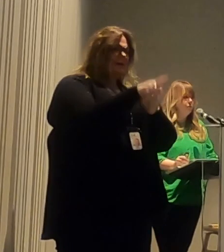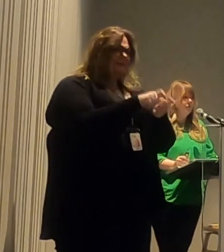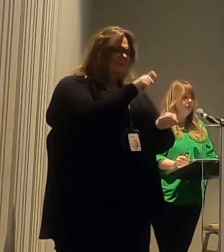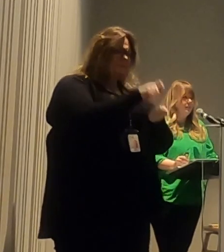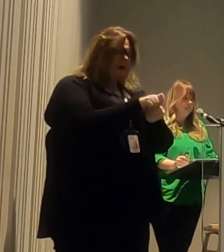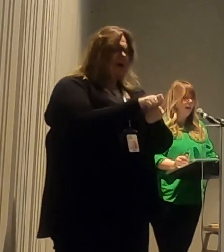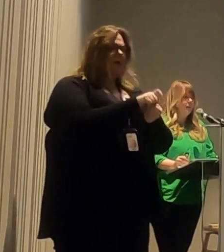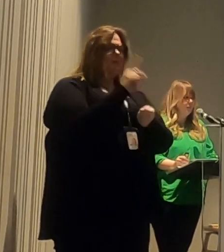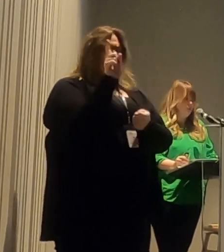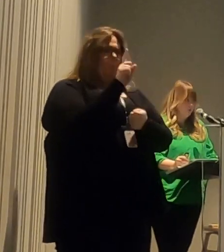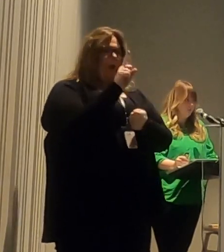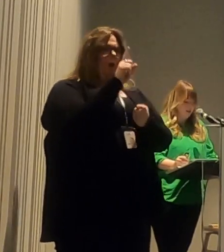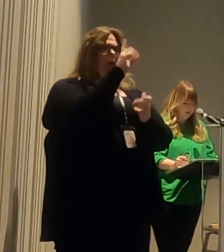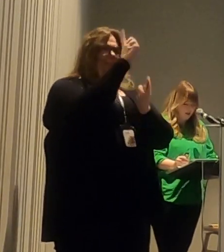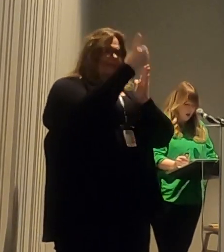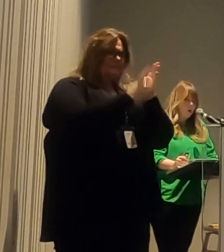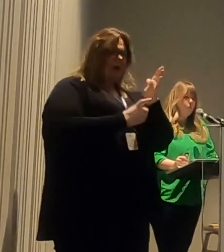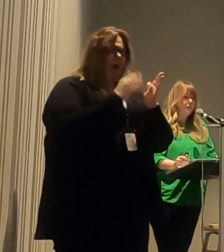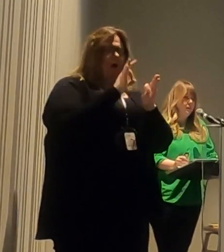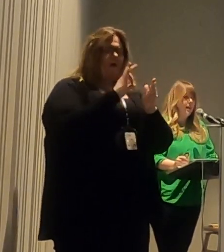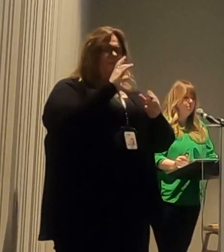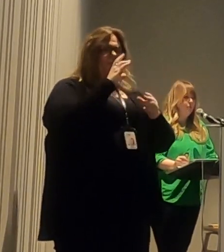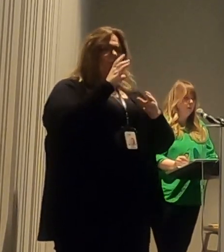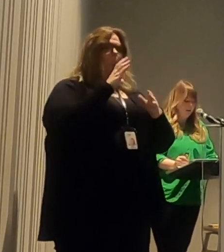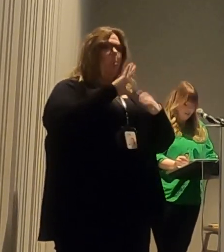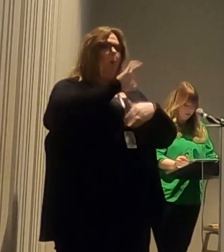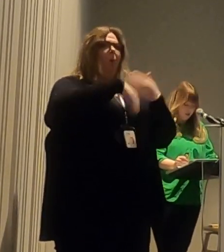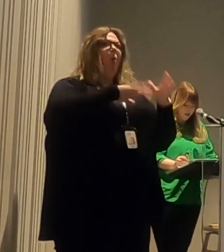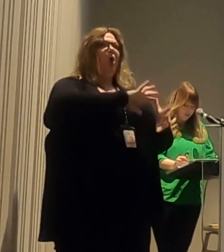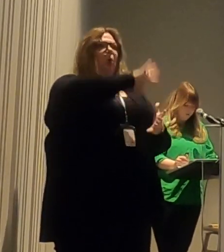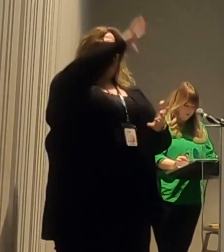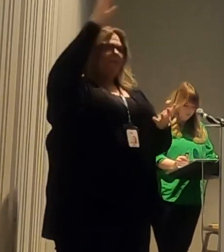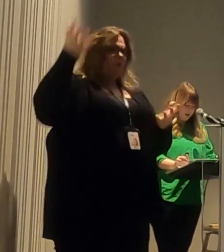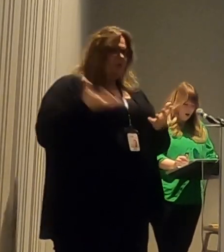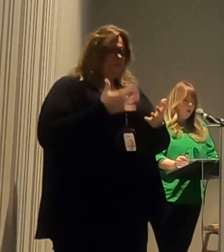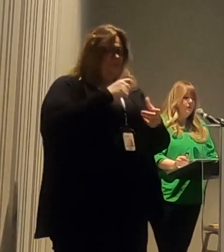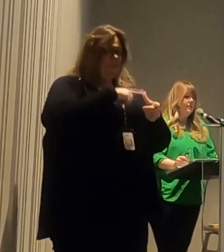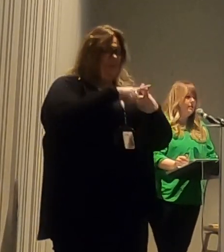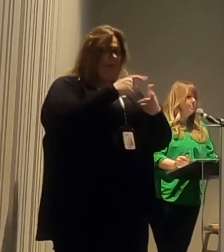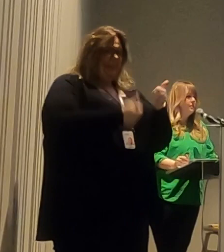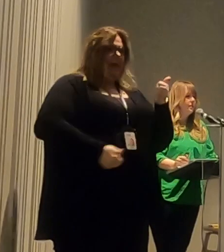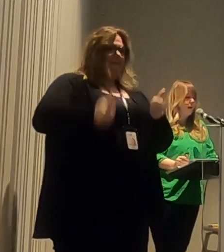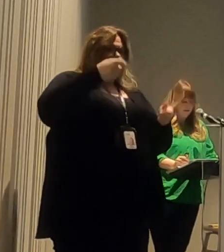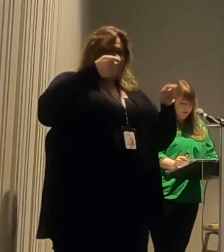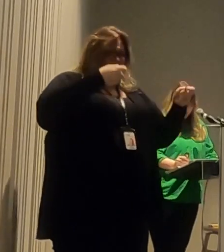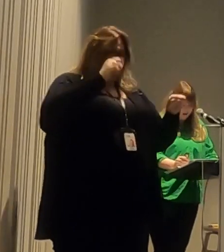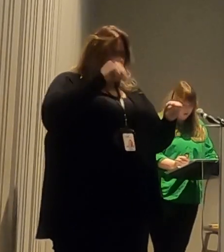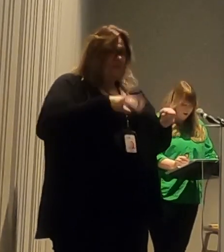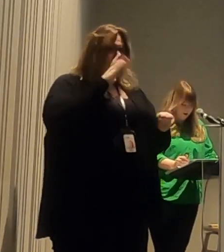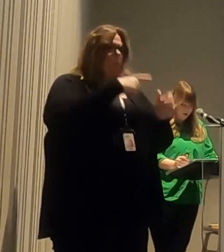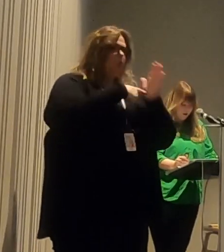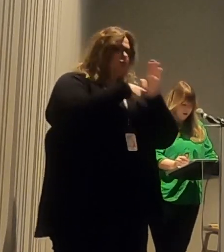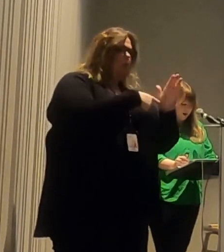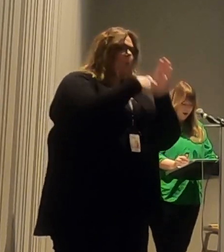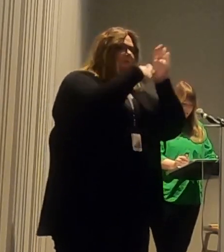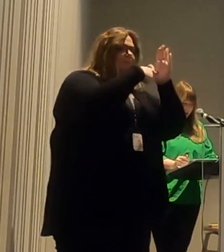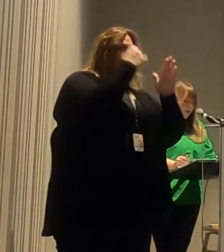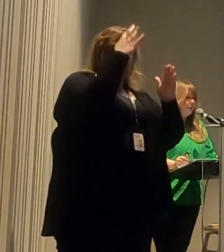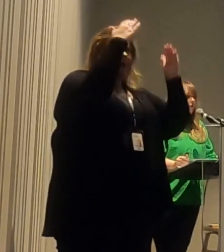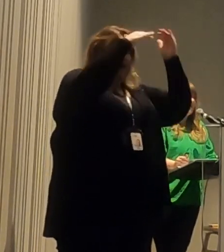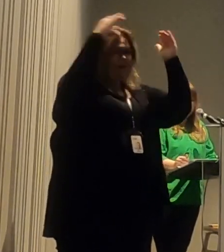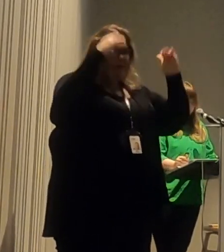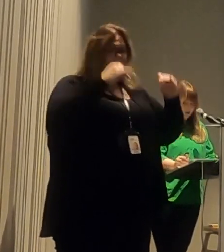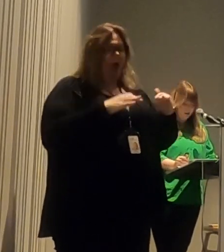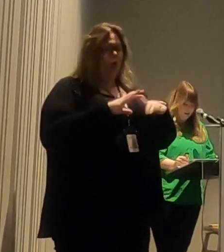schematic design of the universe, which the emperor is in charge of, with symbols of heaven and earth